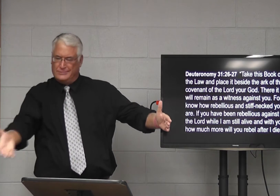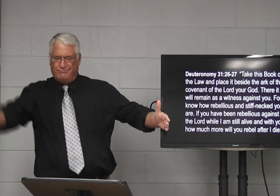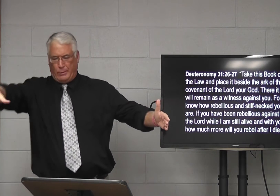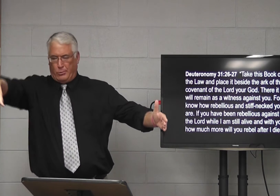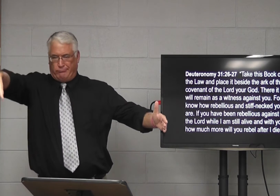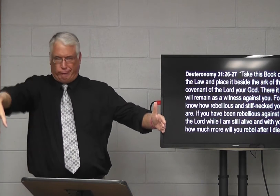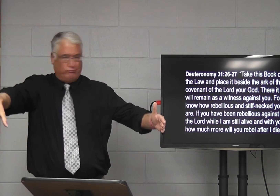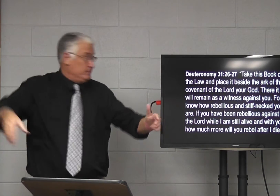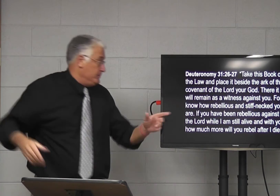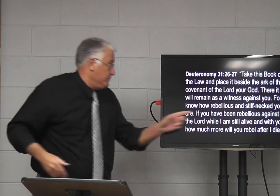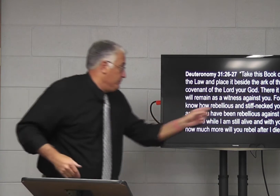of the ark,